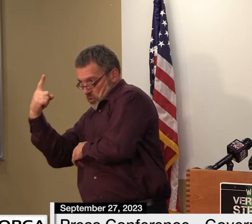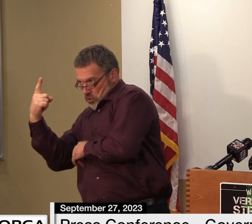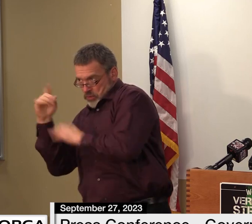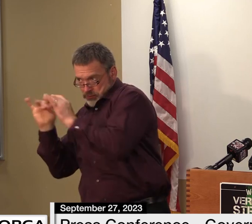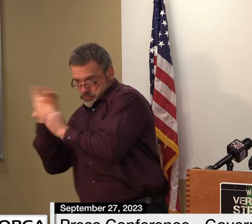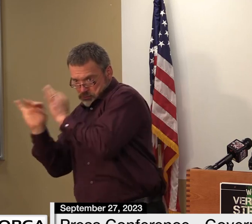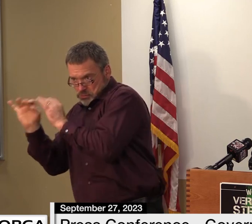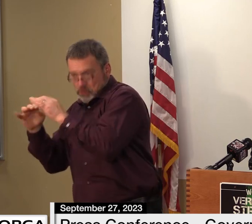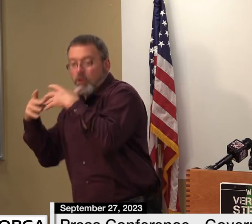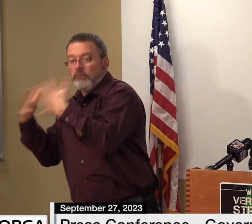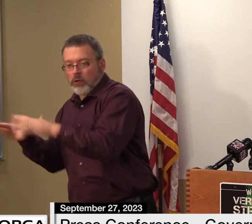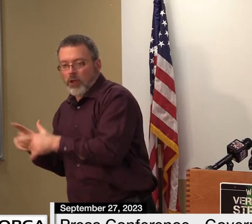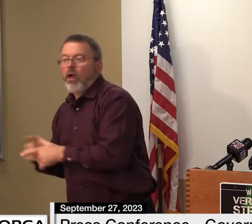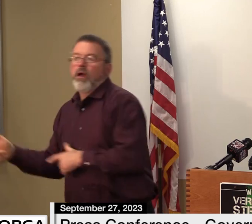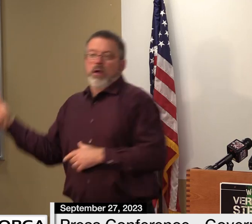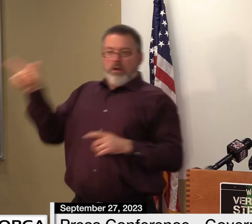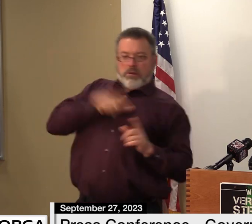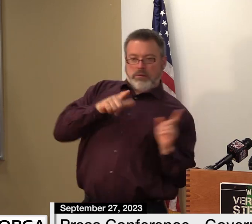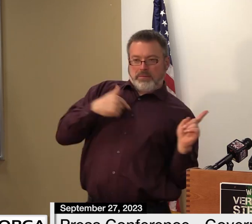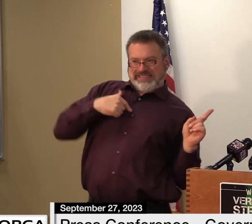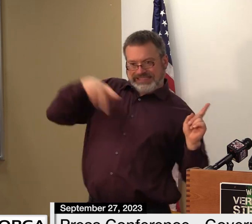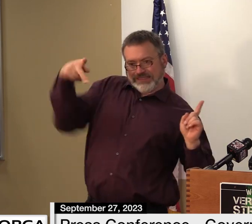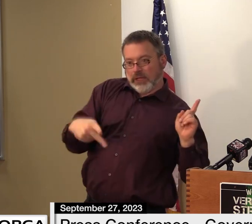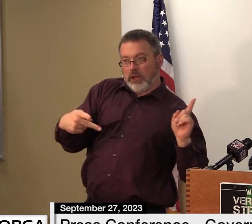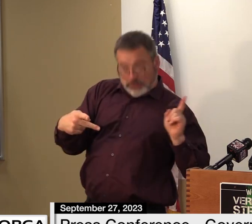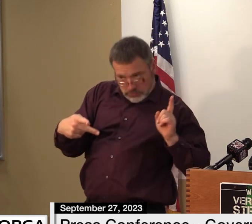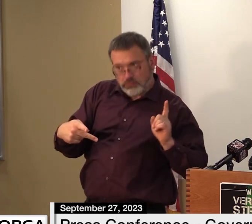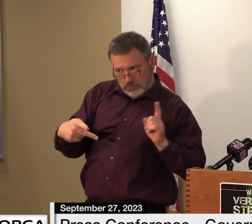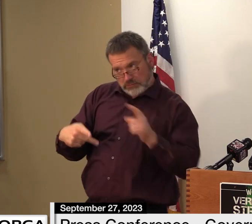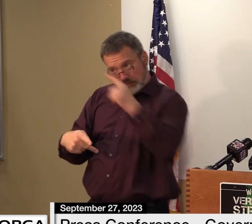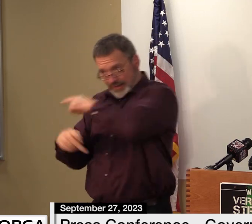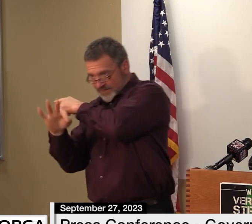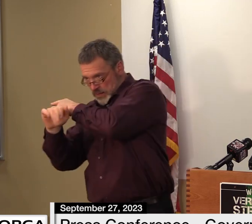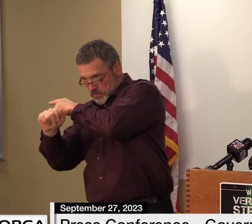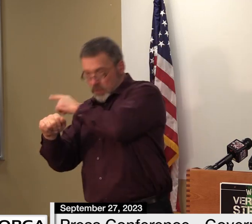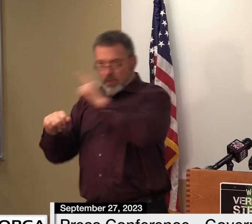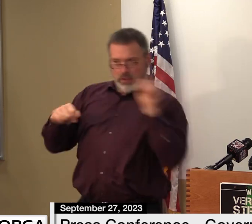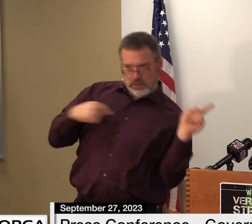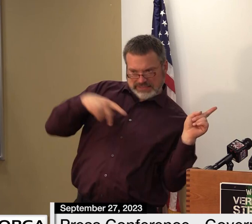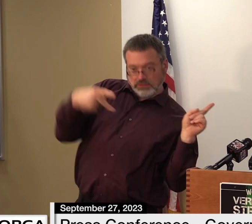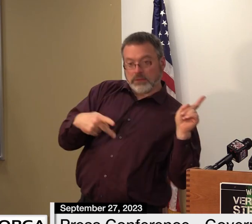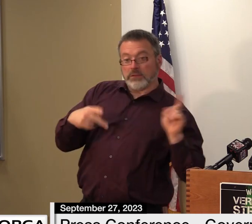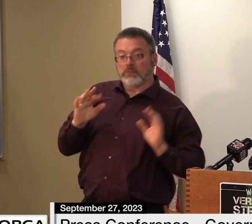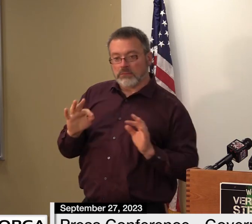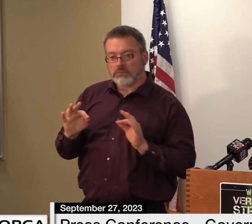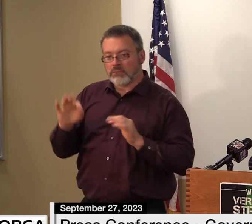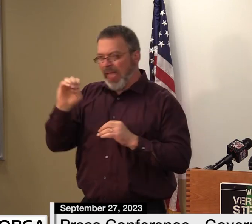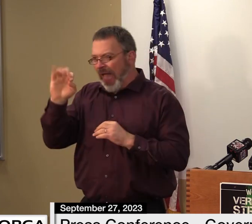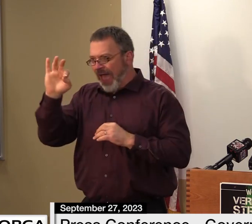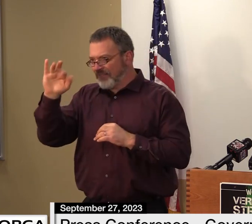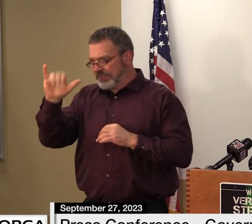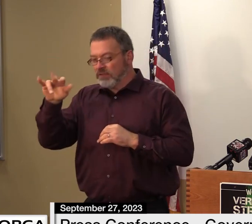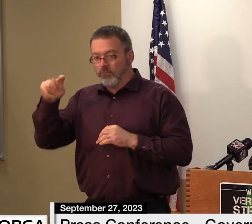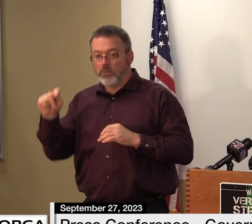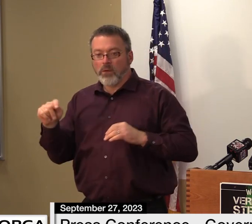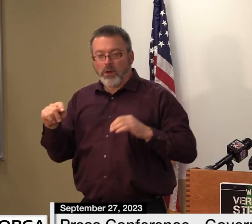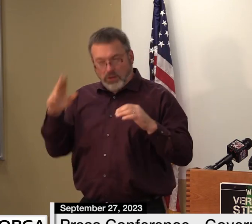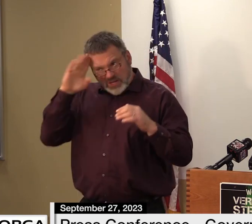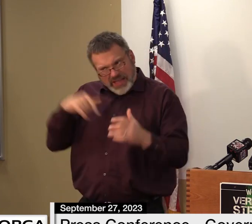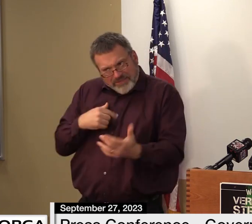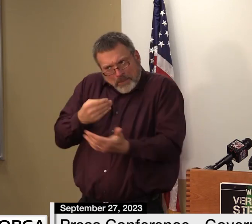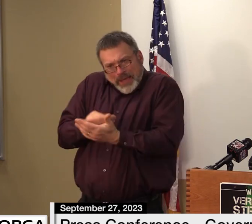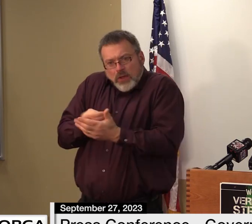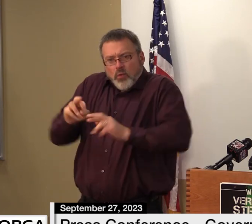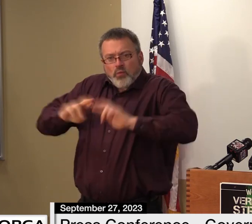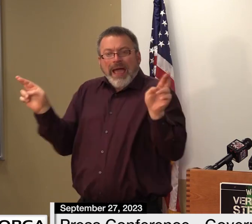support that we can provide. We also know that upfront capital is a problem, and so we're working with partners to try to better understand what that need